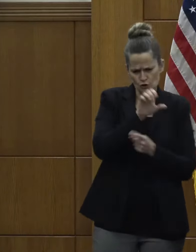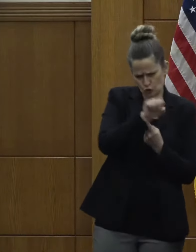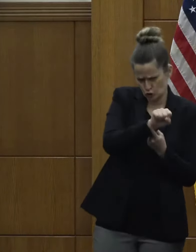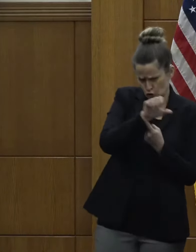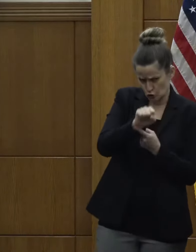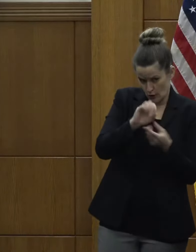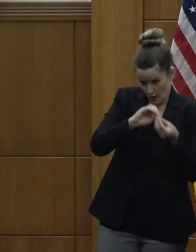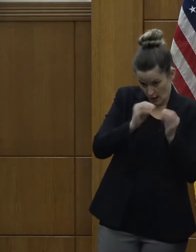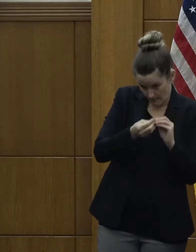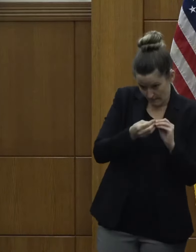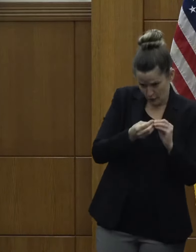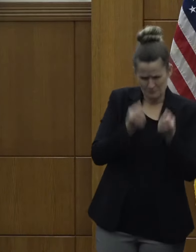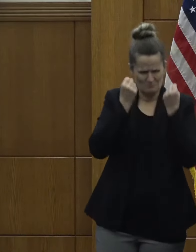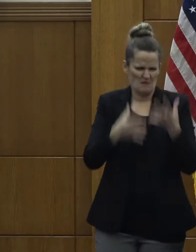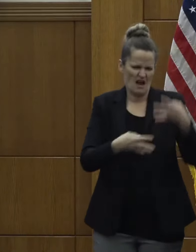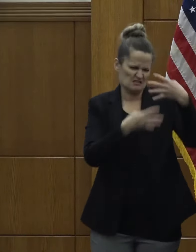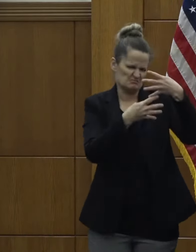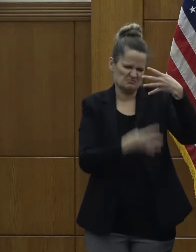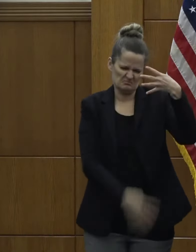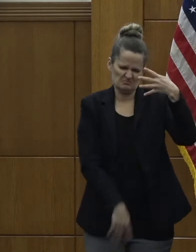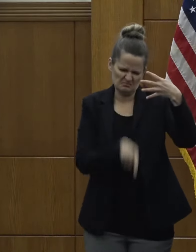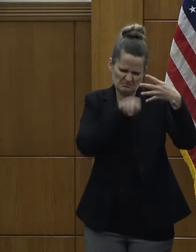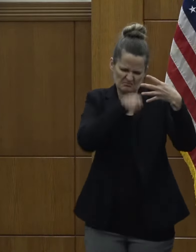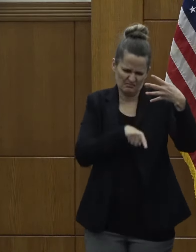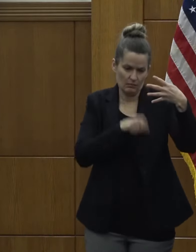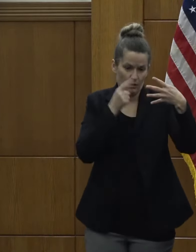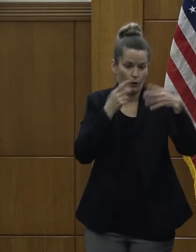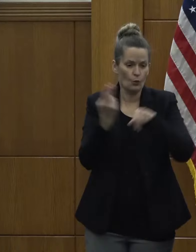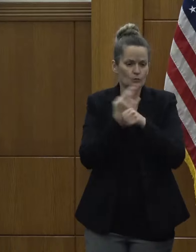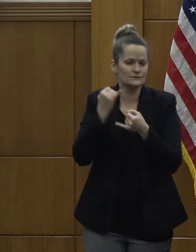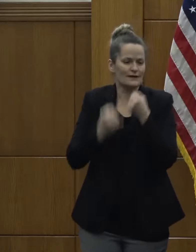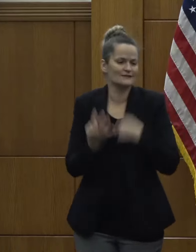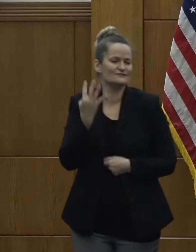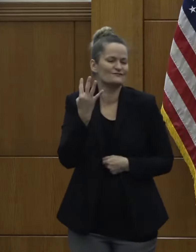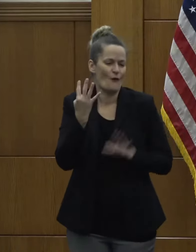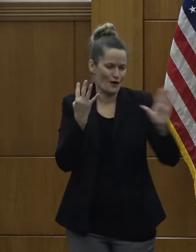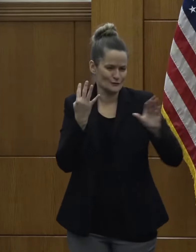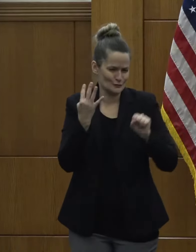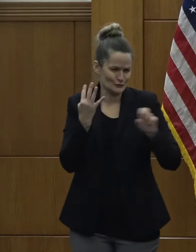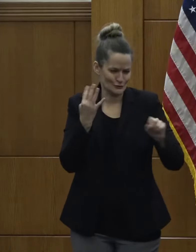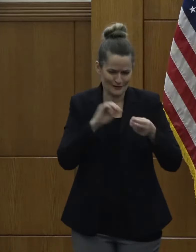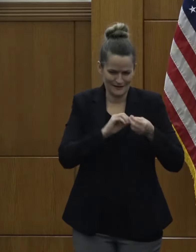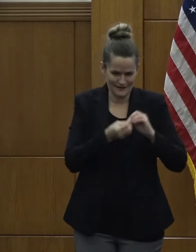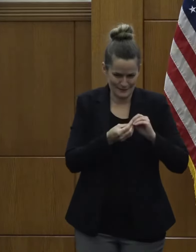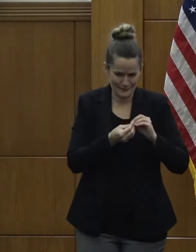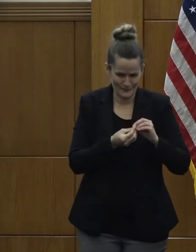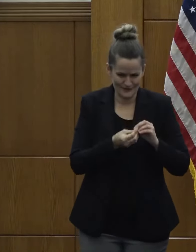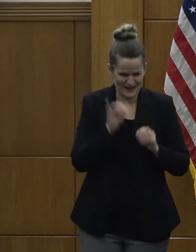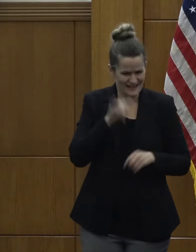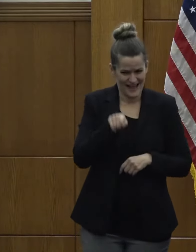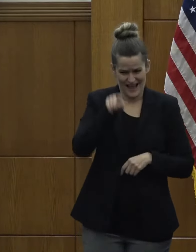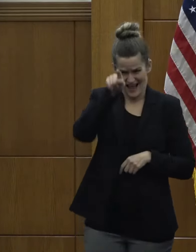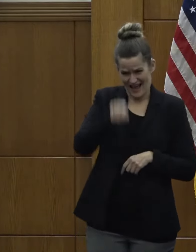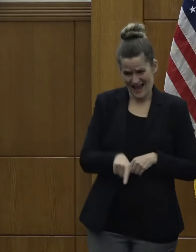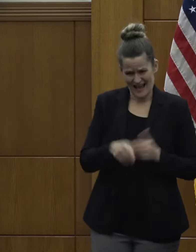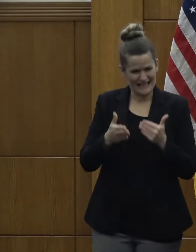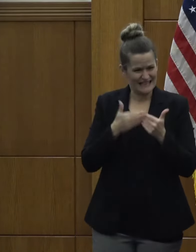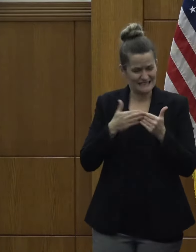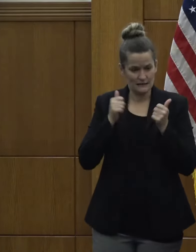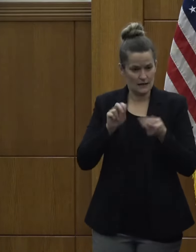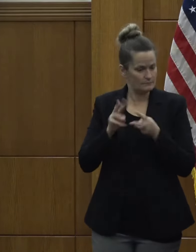use the last 4 of the social, which you can imagine is easier to make, potentially have the wrong person. So that is how our